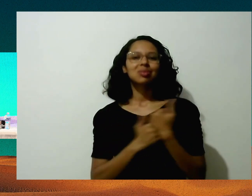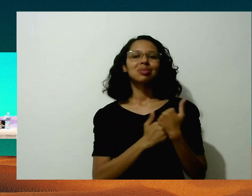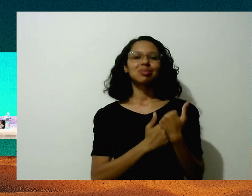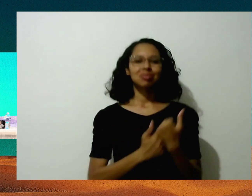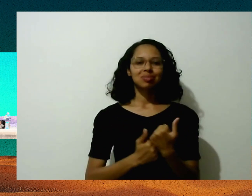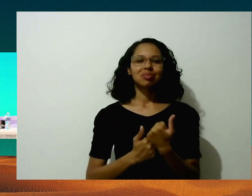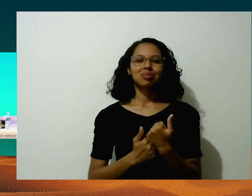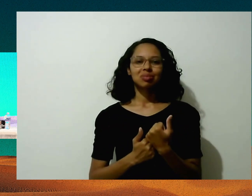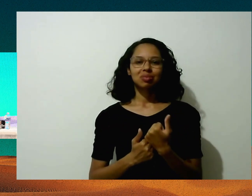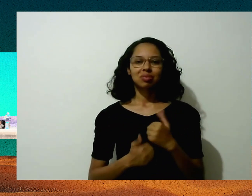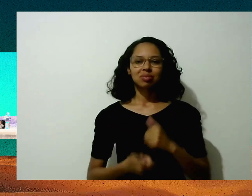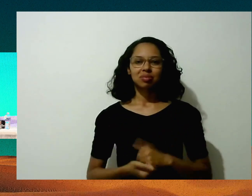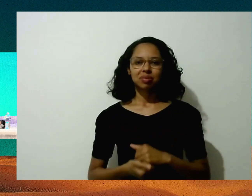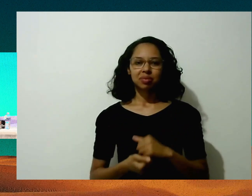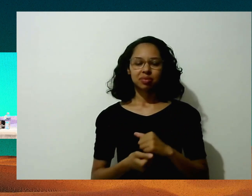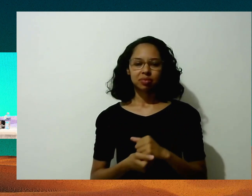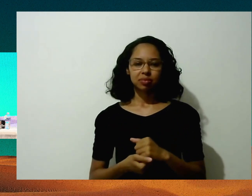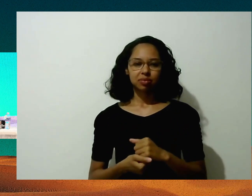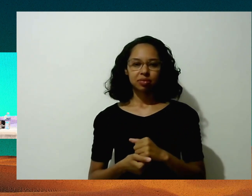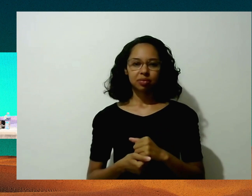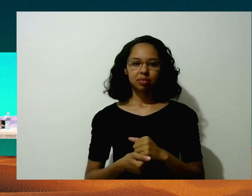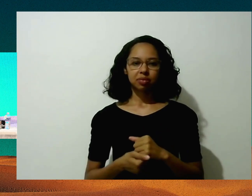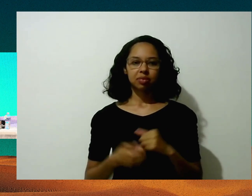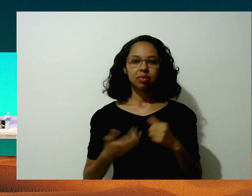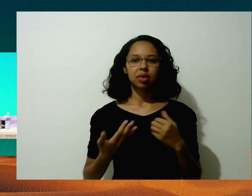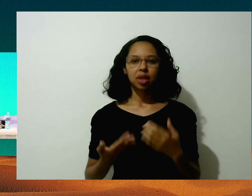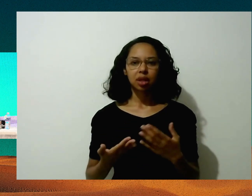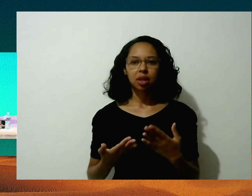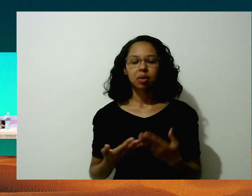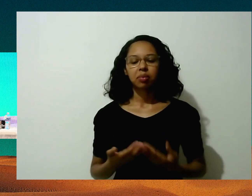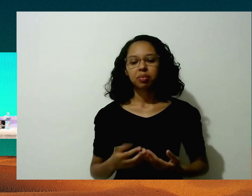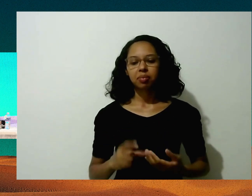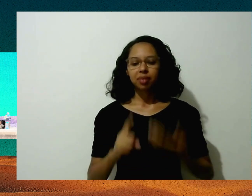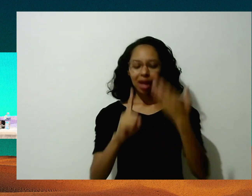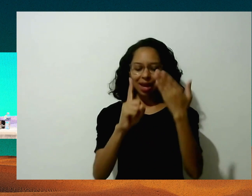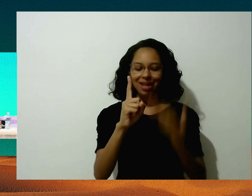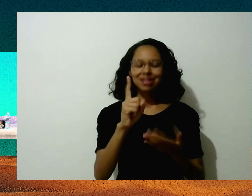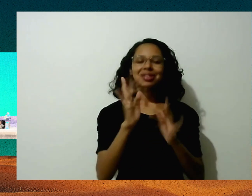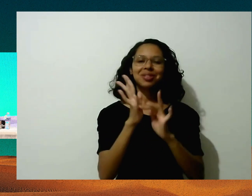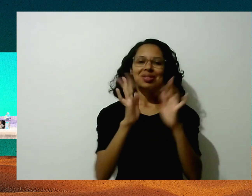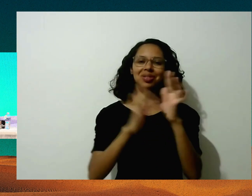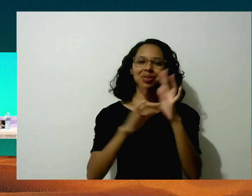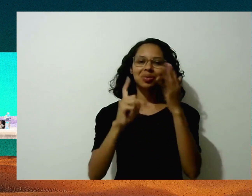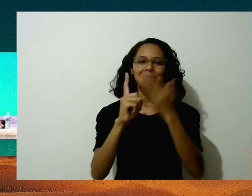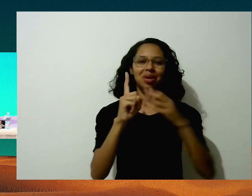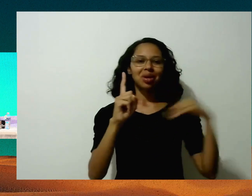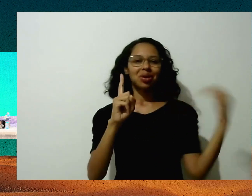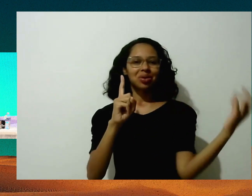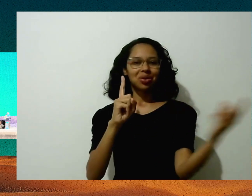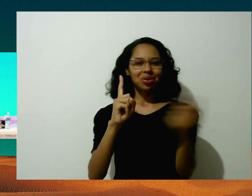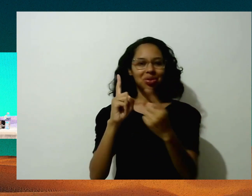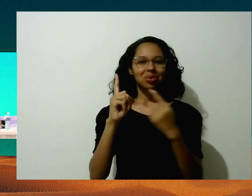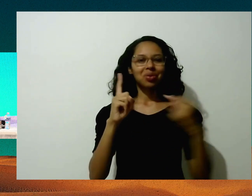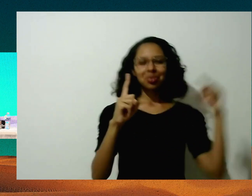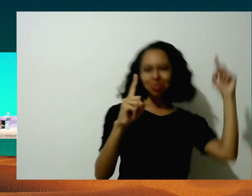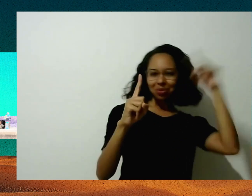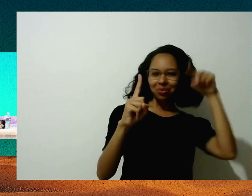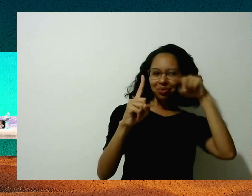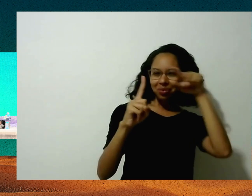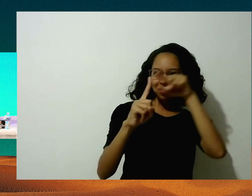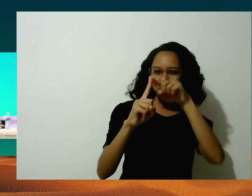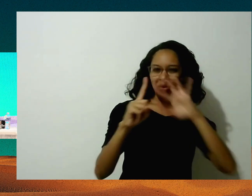convinha que aquele que por cuja causa e por quem todas as coisas existem, conduzindo muitos filhos à